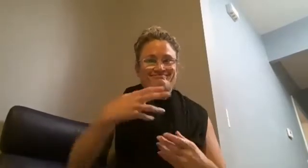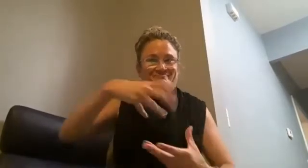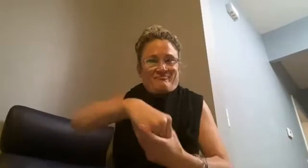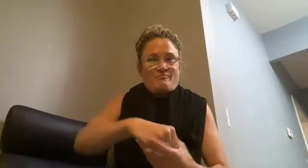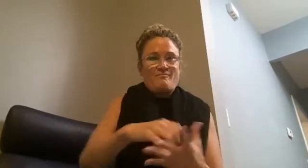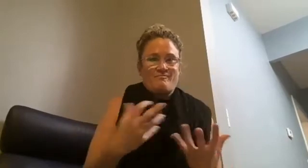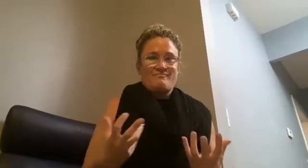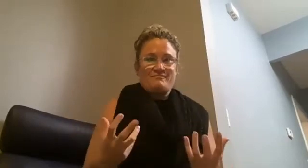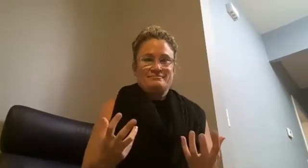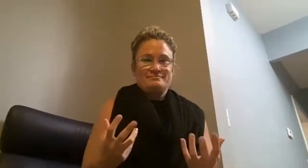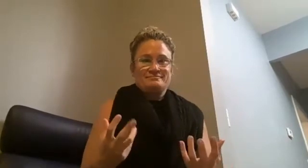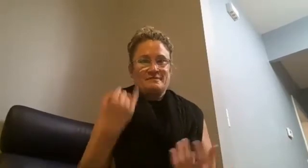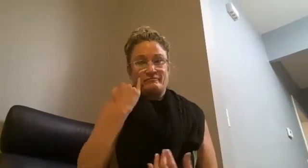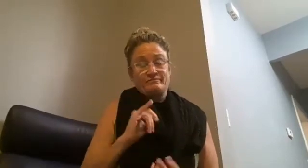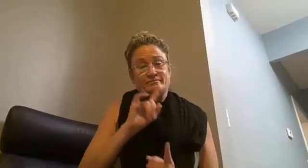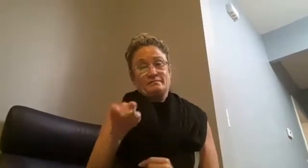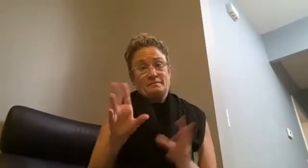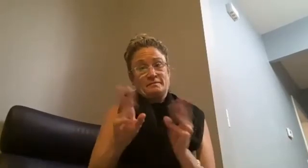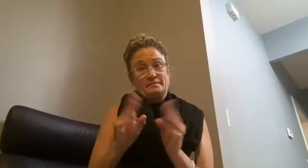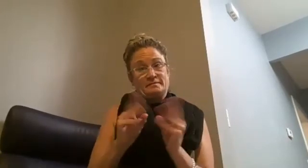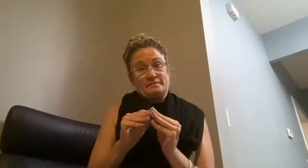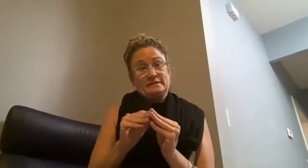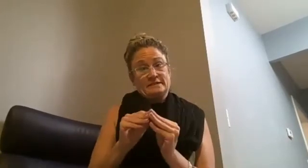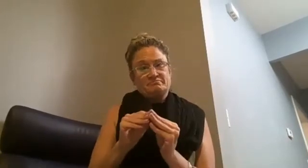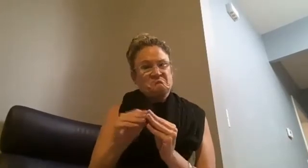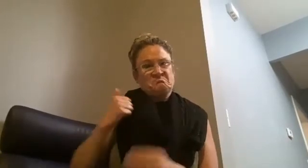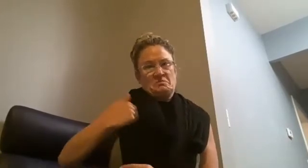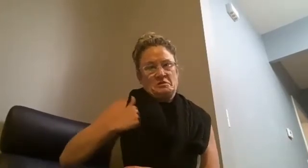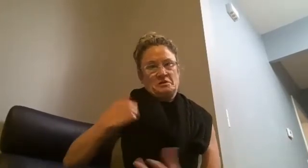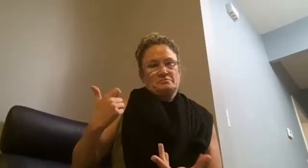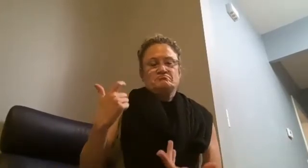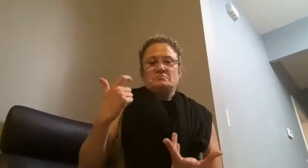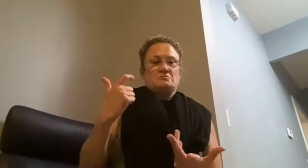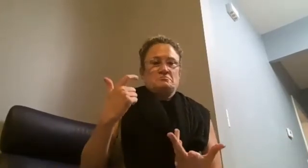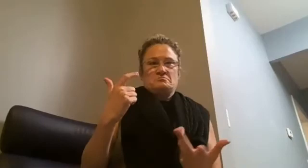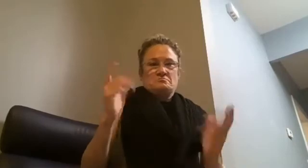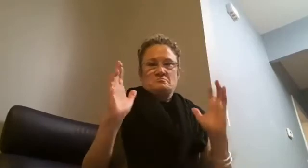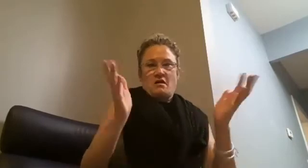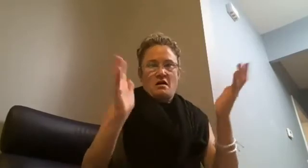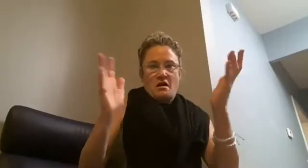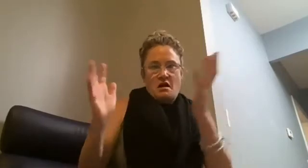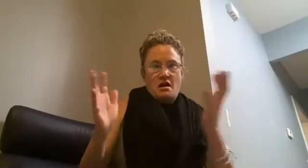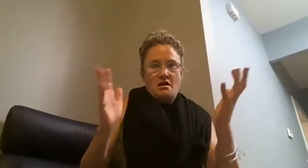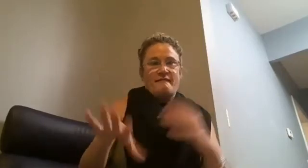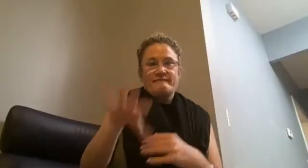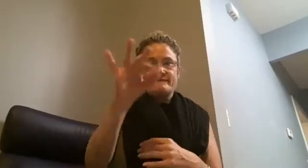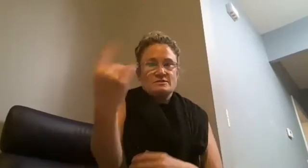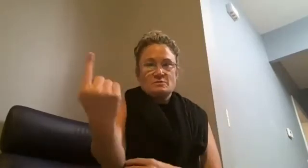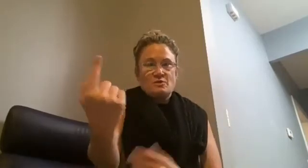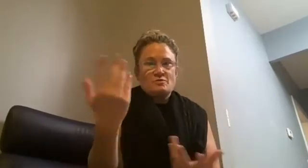If you go to a meeting in Toronto, like any meeting, and you talk to someone, chances are you will eventually find somebody that knows who I am and how to